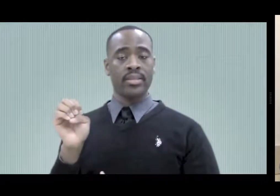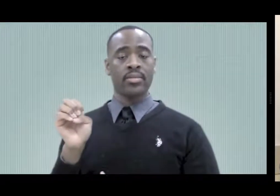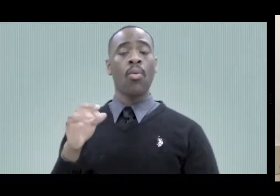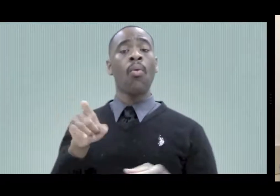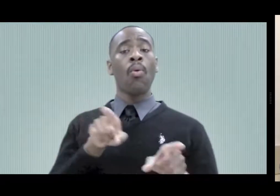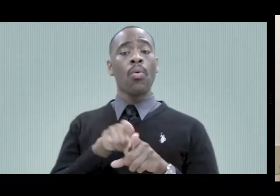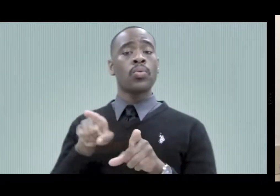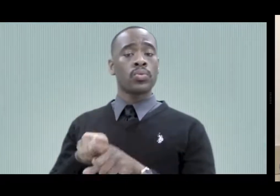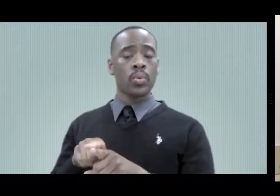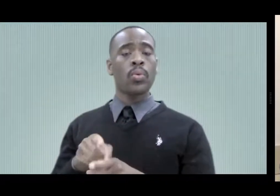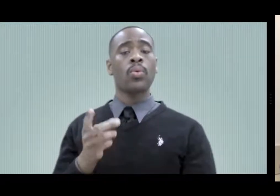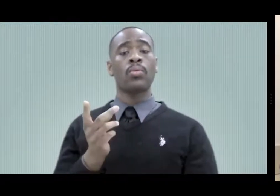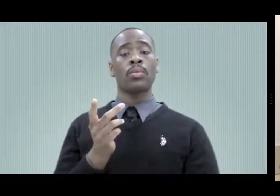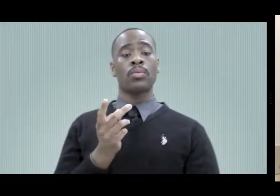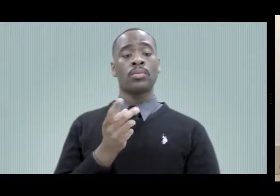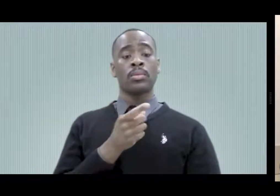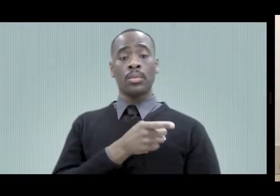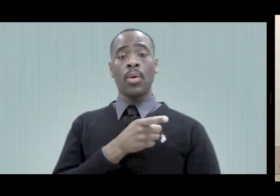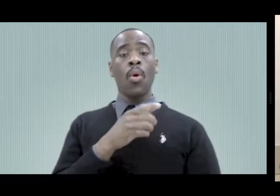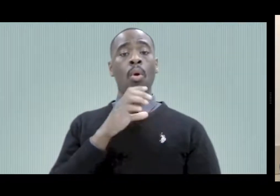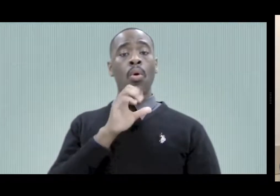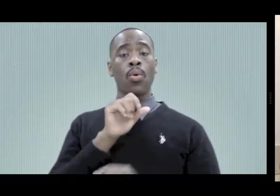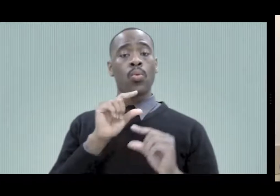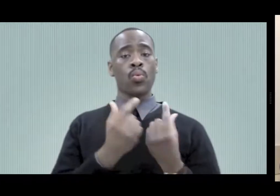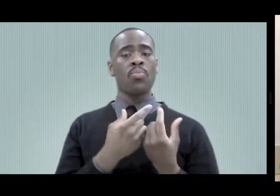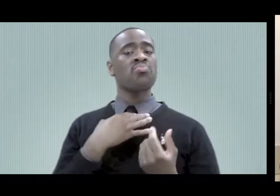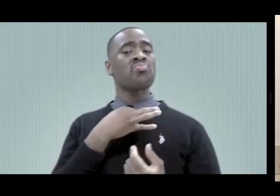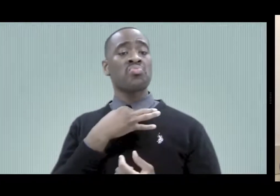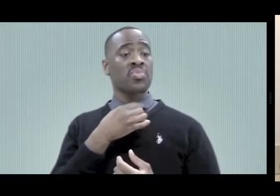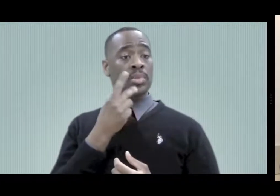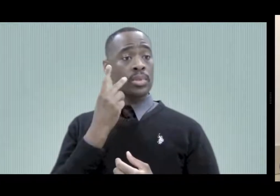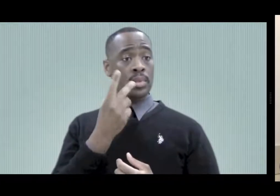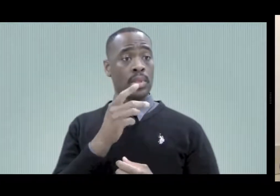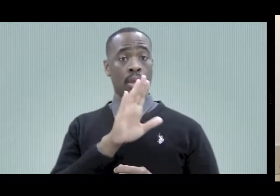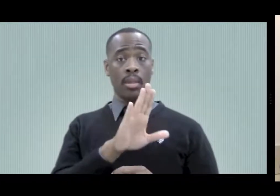the older generation was 55 years and above, younger generation